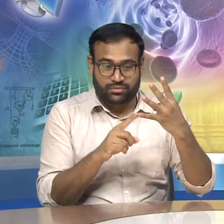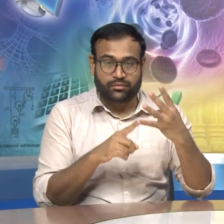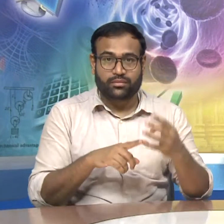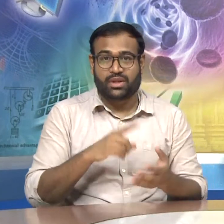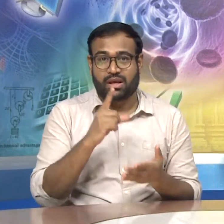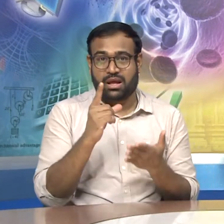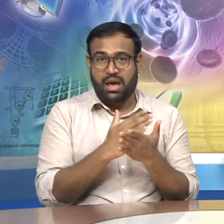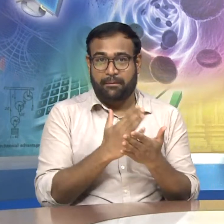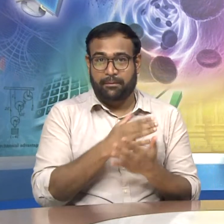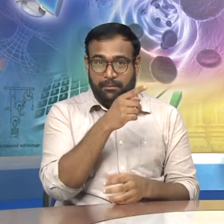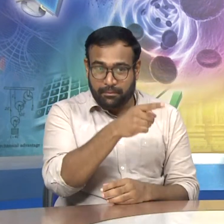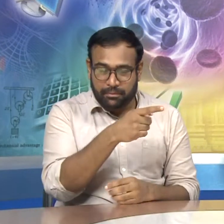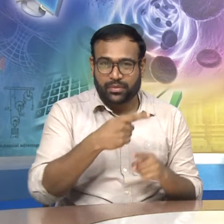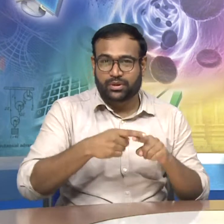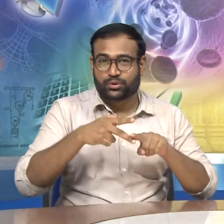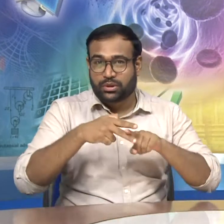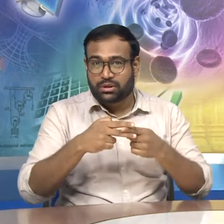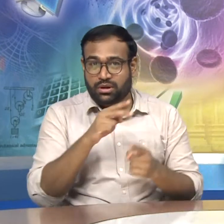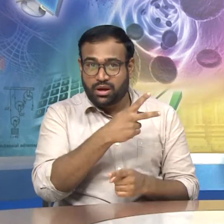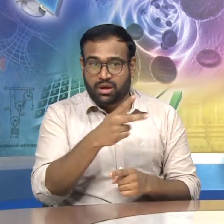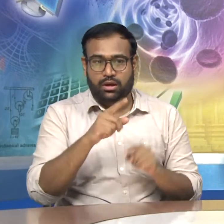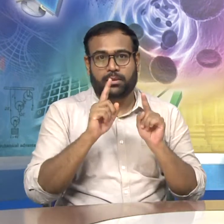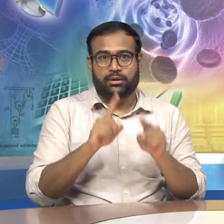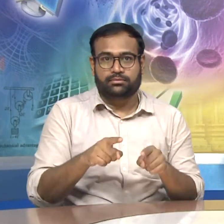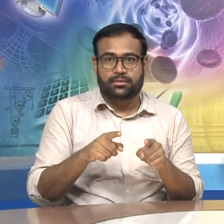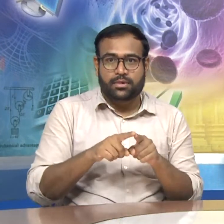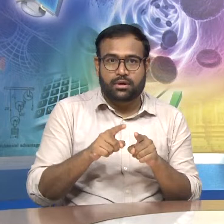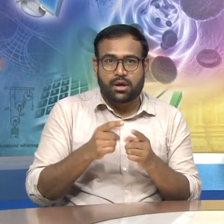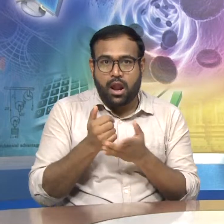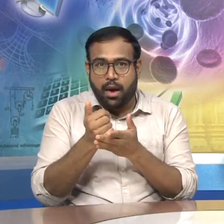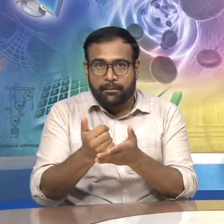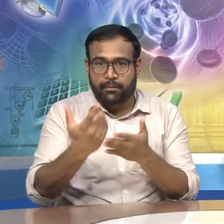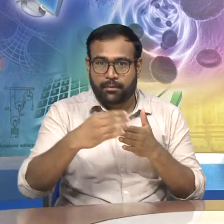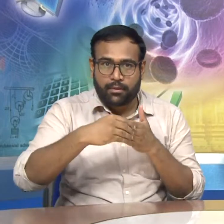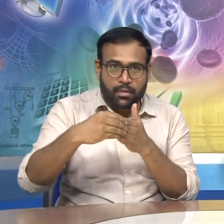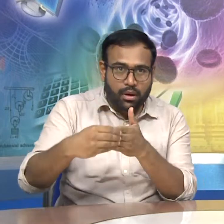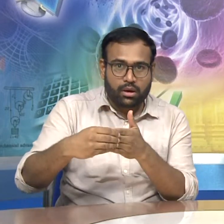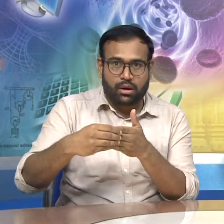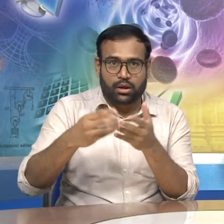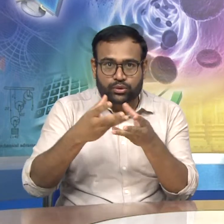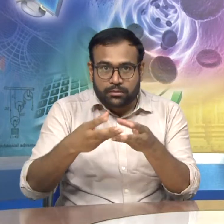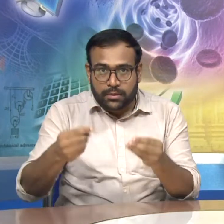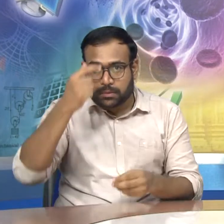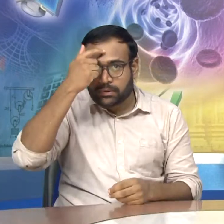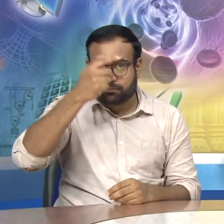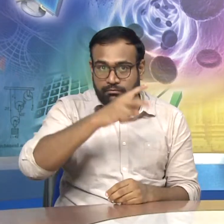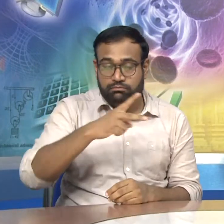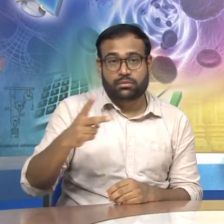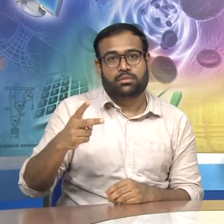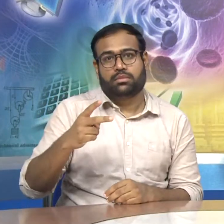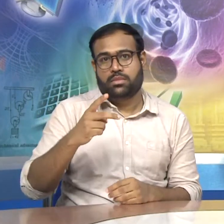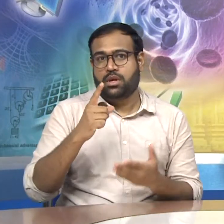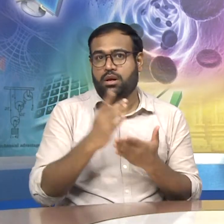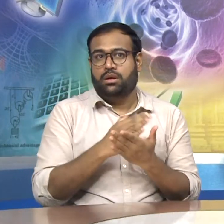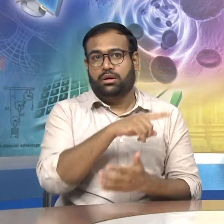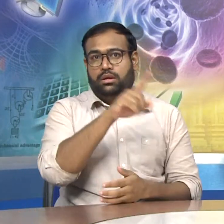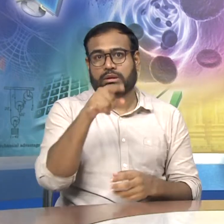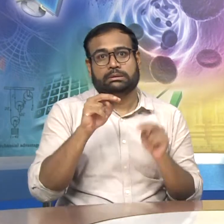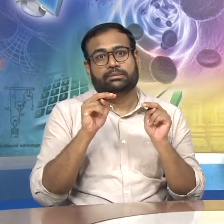Next, assistance in the use of library and library tools.